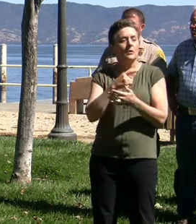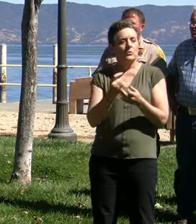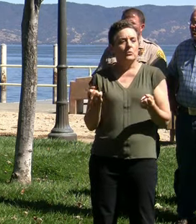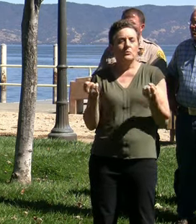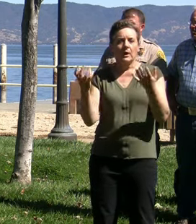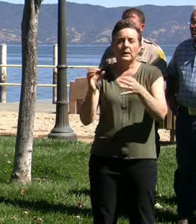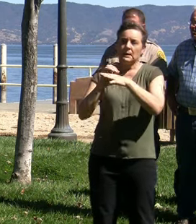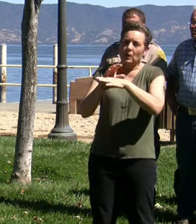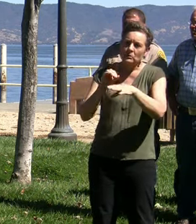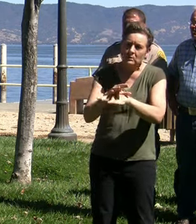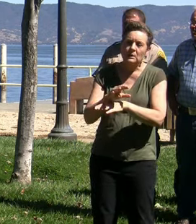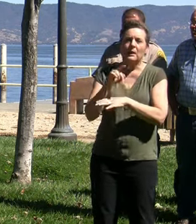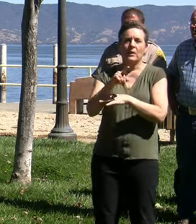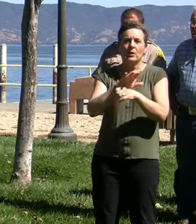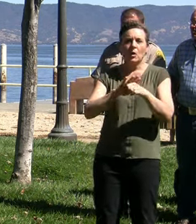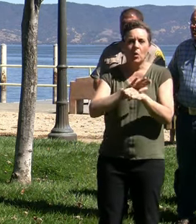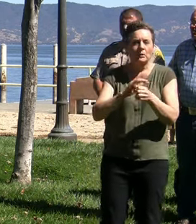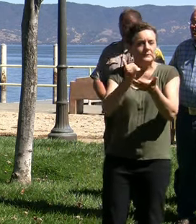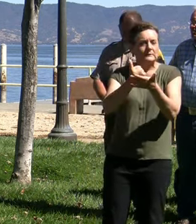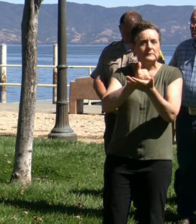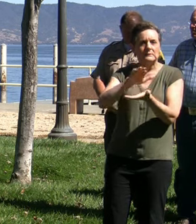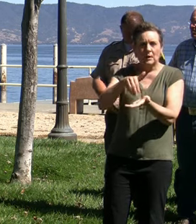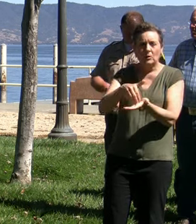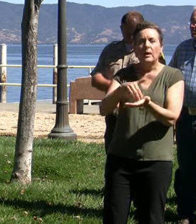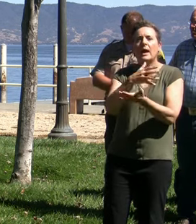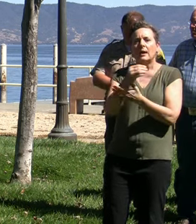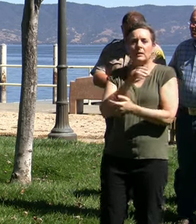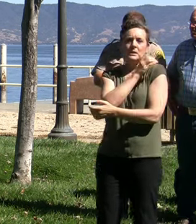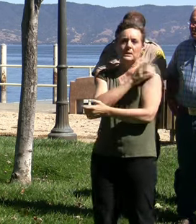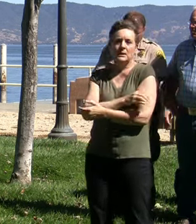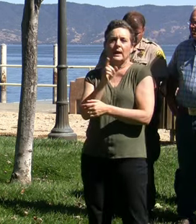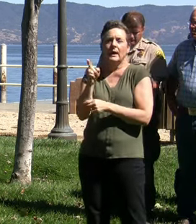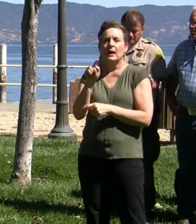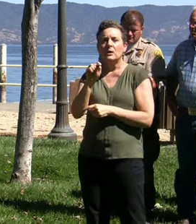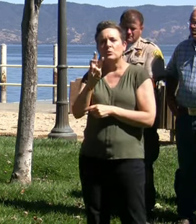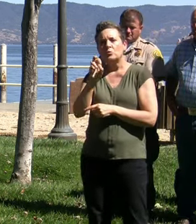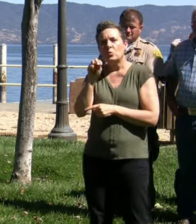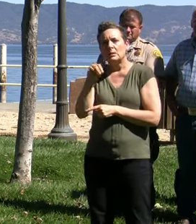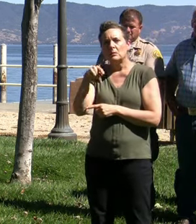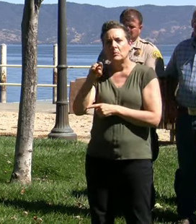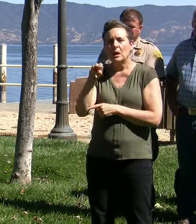counseling services at the local assistance center and at the clinic at Twin Pine Casino.